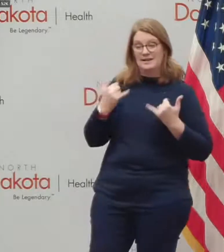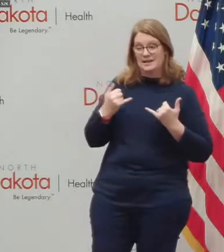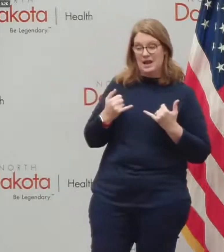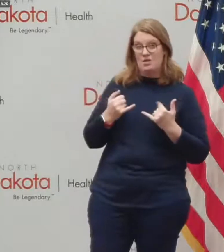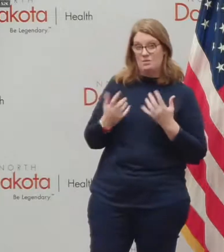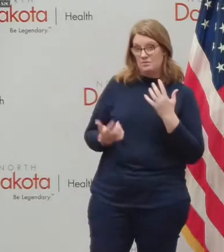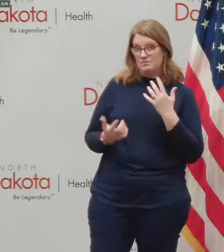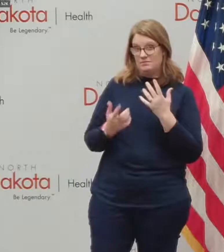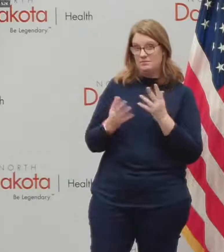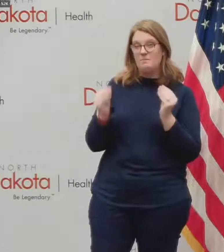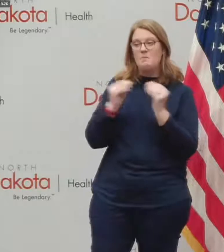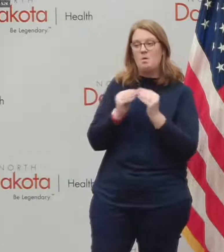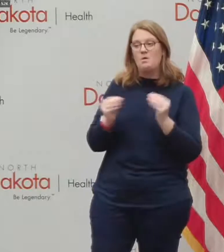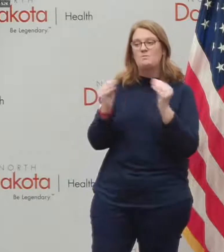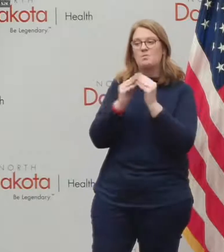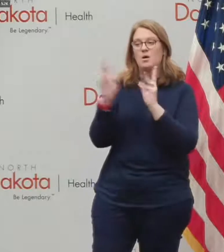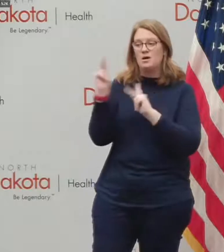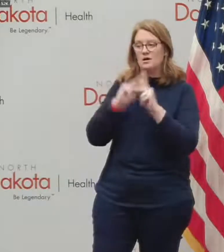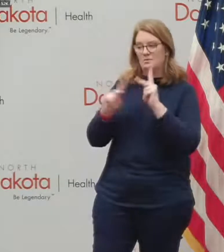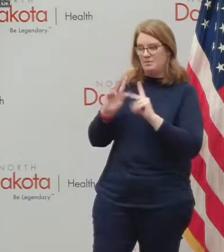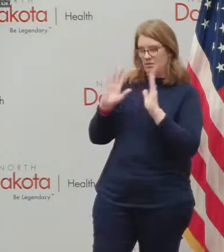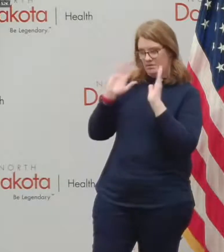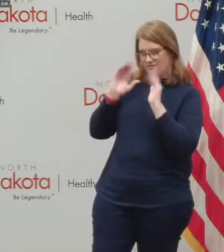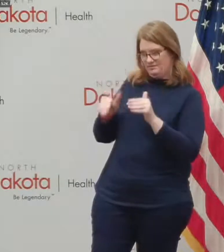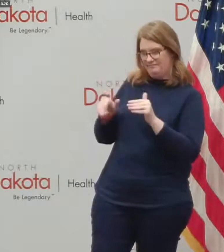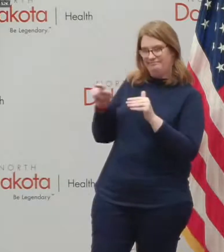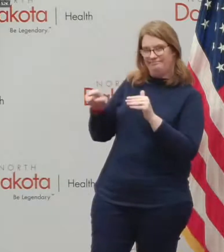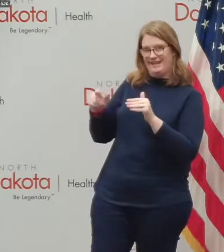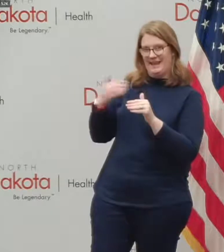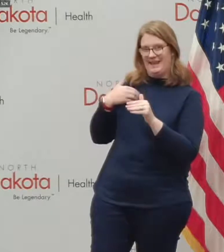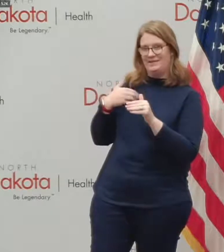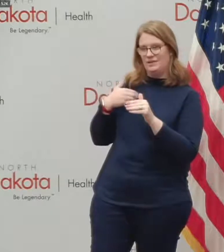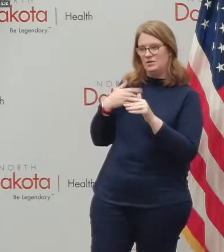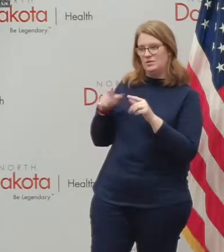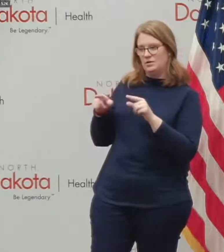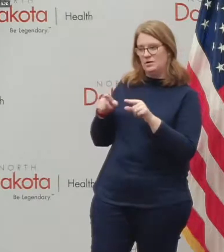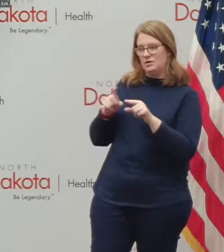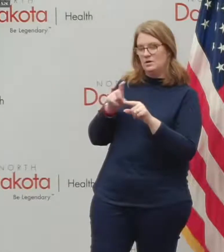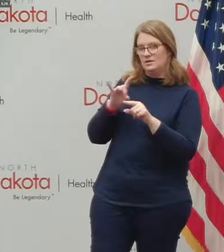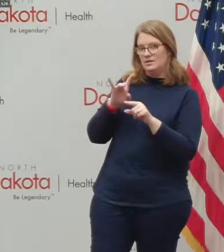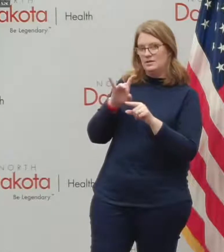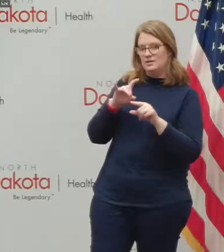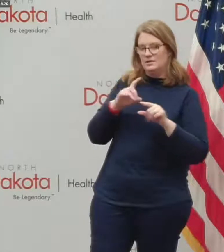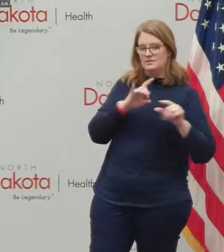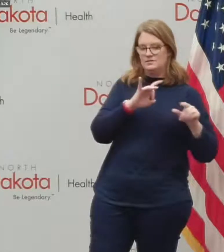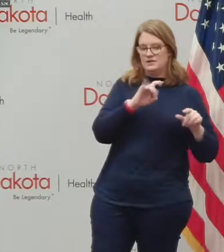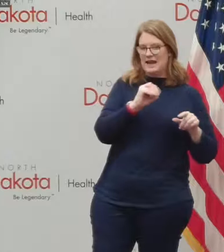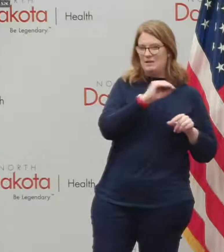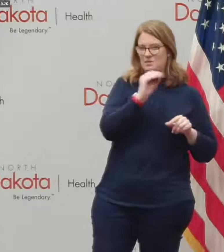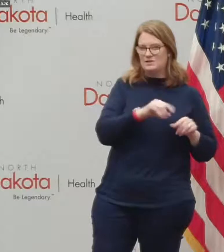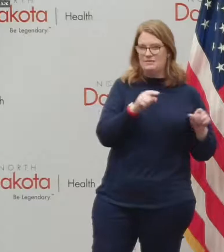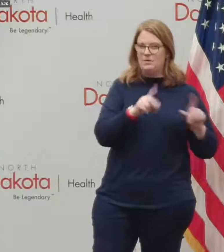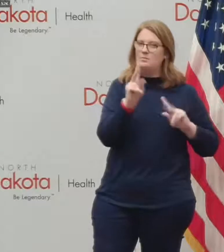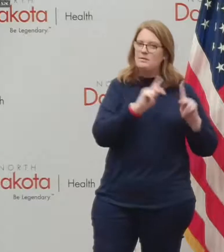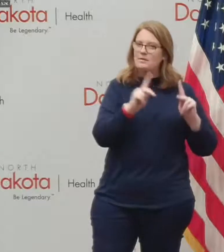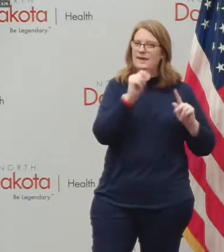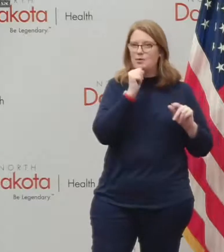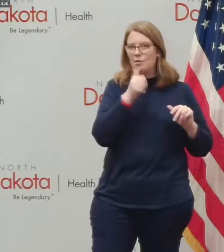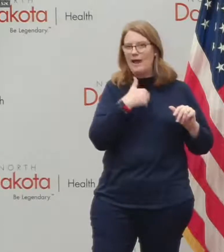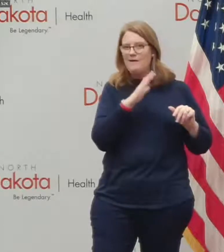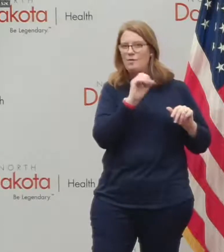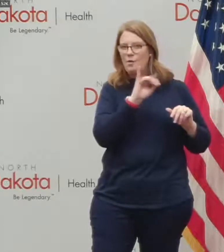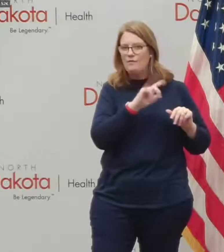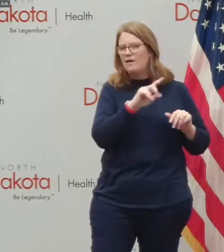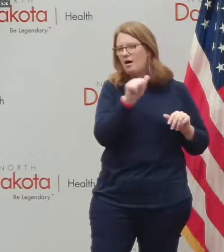COVID, people either due to COVID or with COVID, the other 80% for the non. And so when we ask people